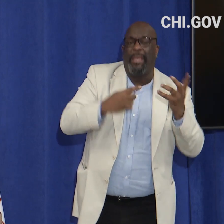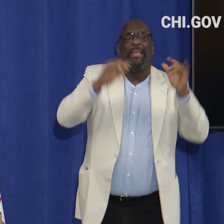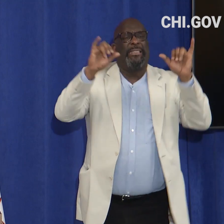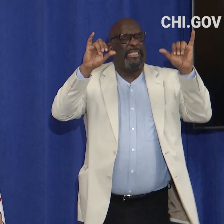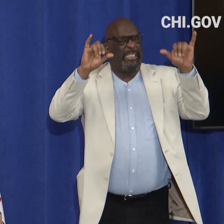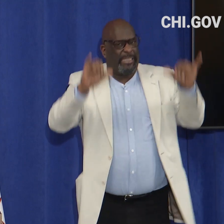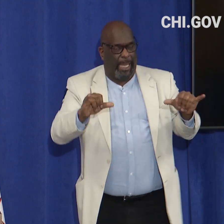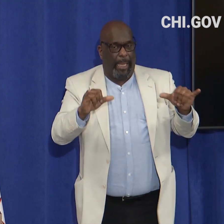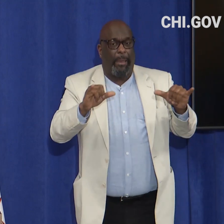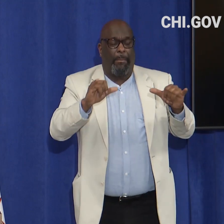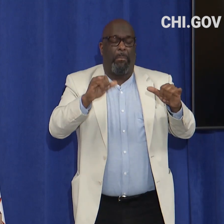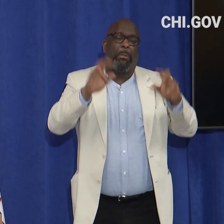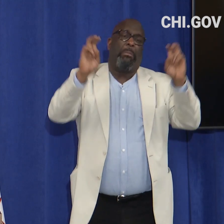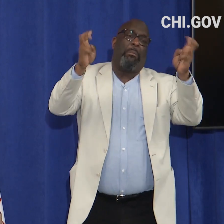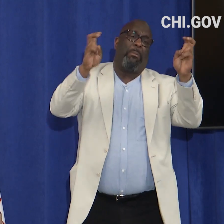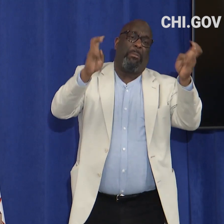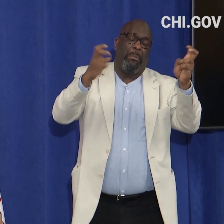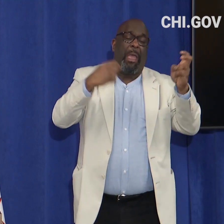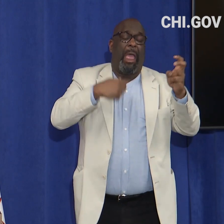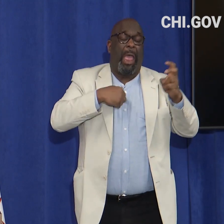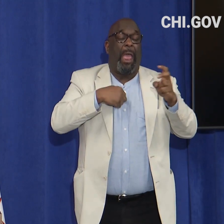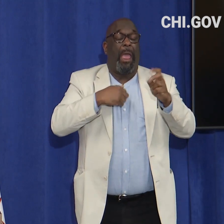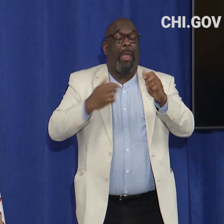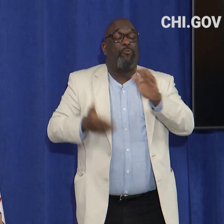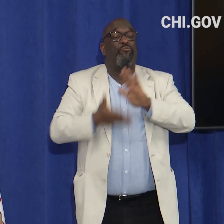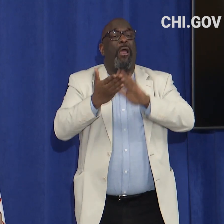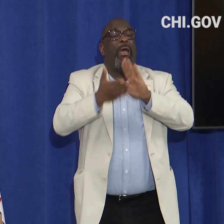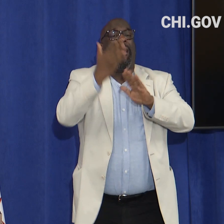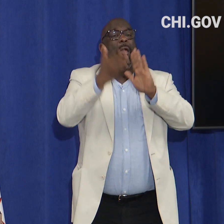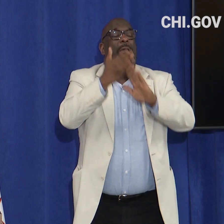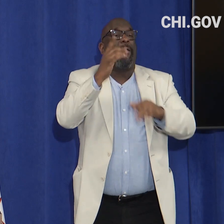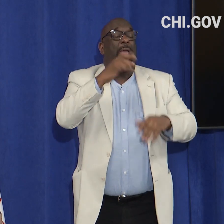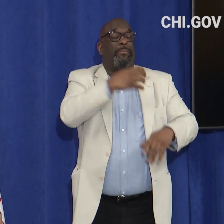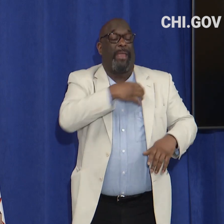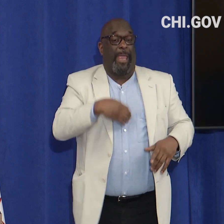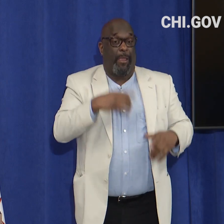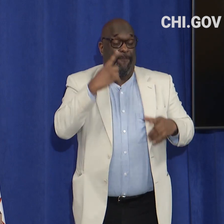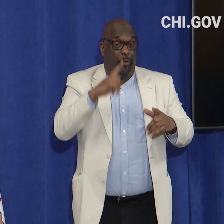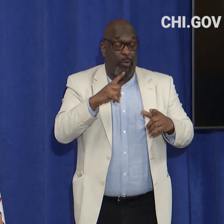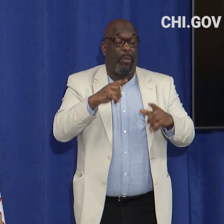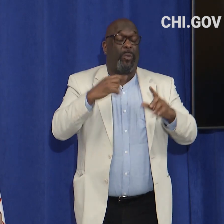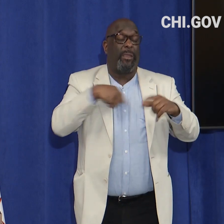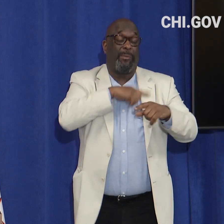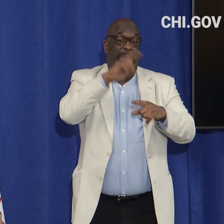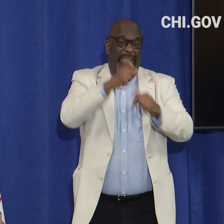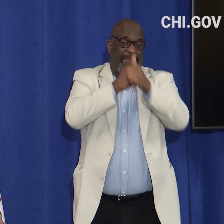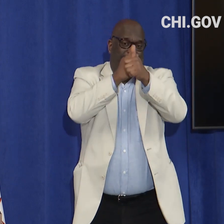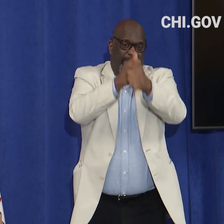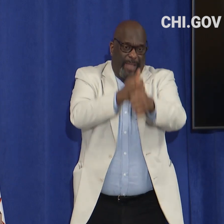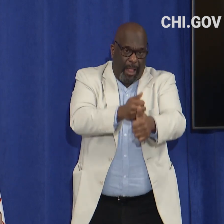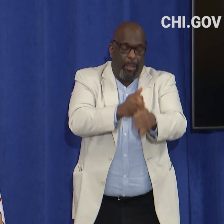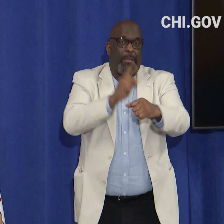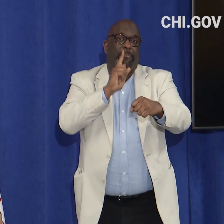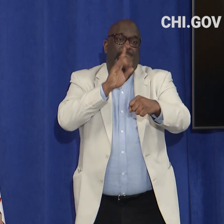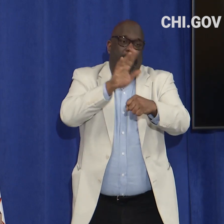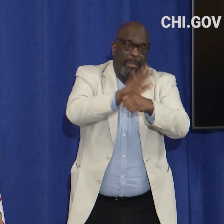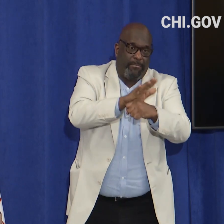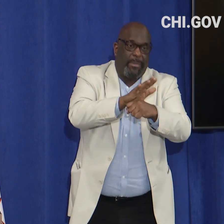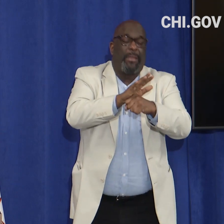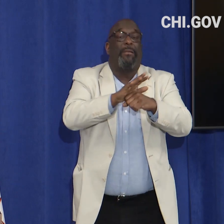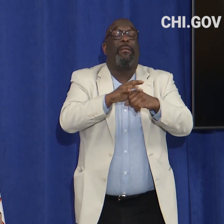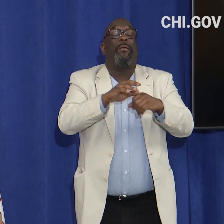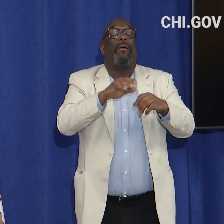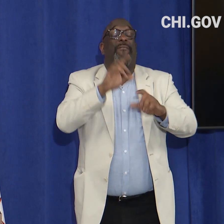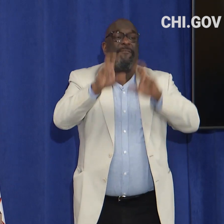and why it's so important that we follow through on the commitment for the investments in black and brown neighborhoods that